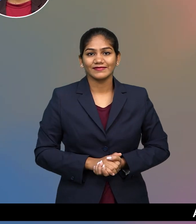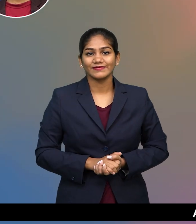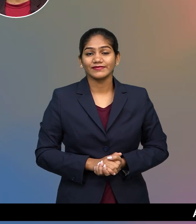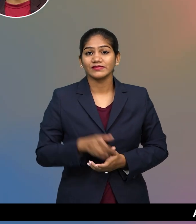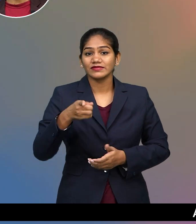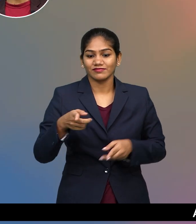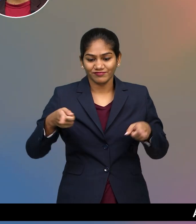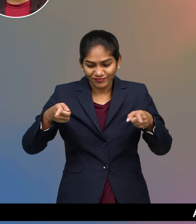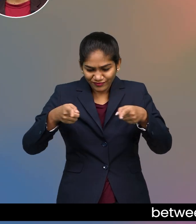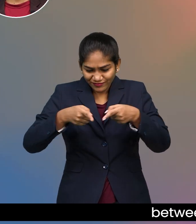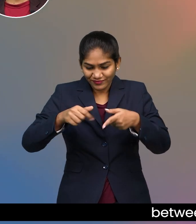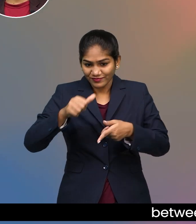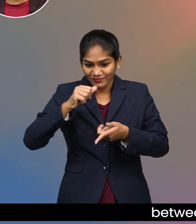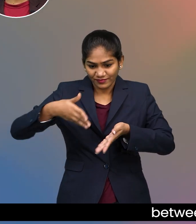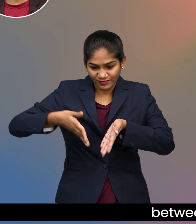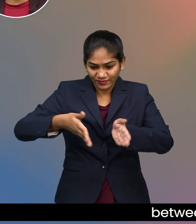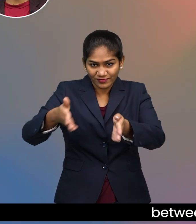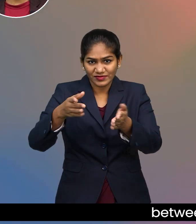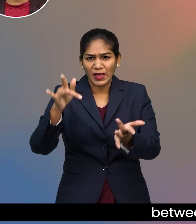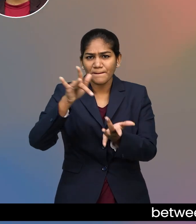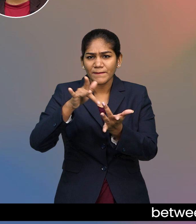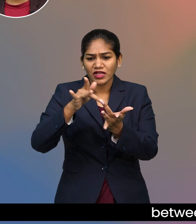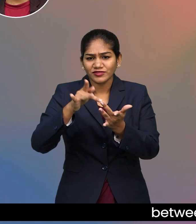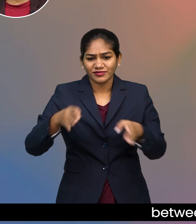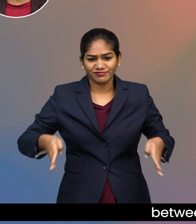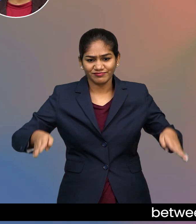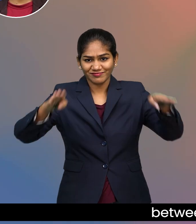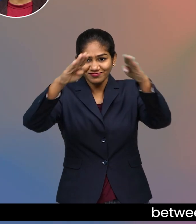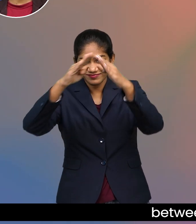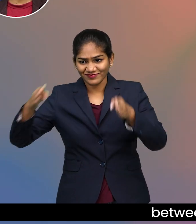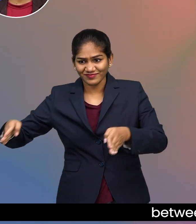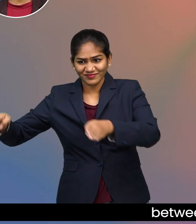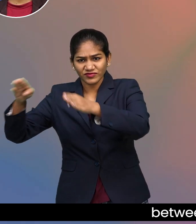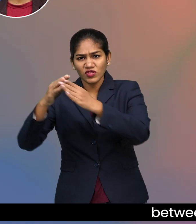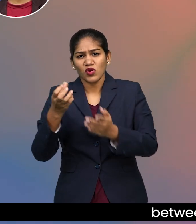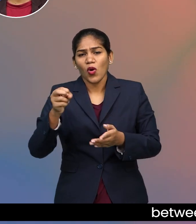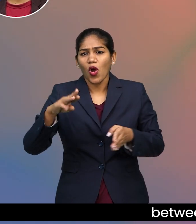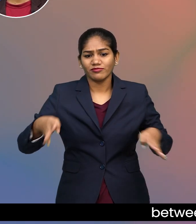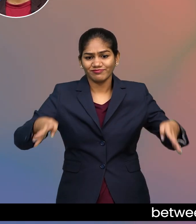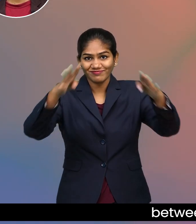A narrow valley between hills or mountains.